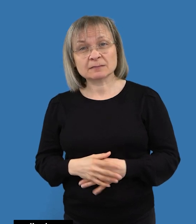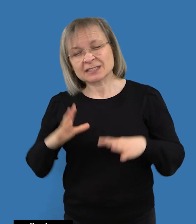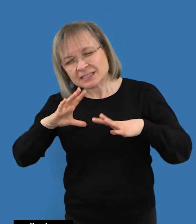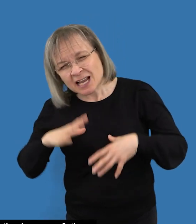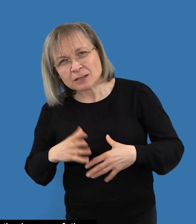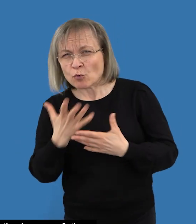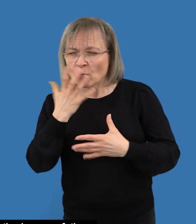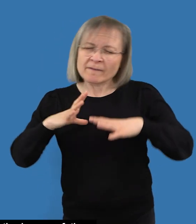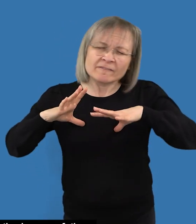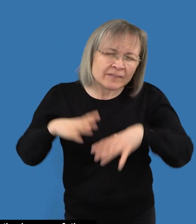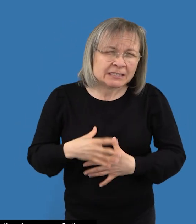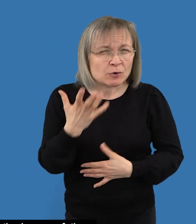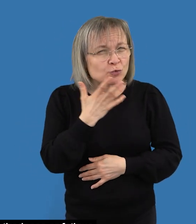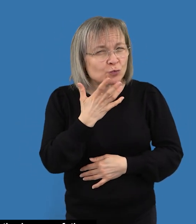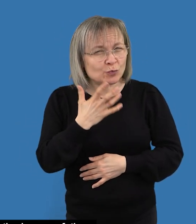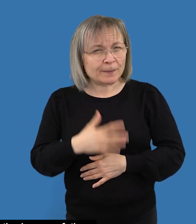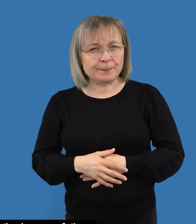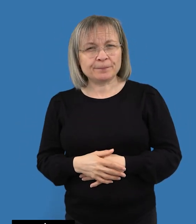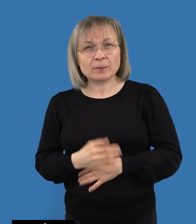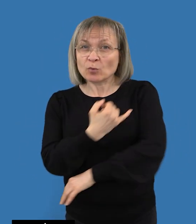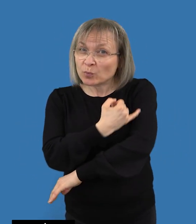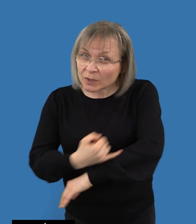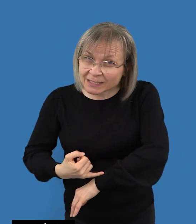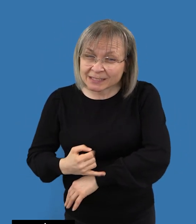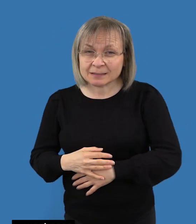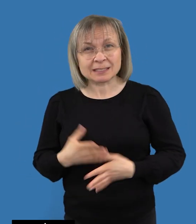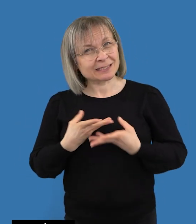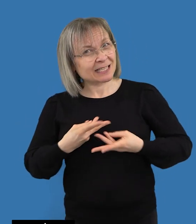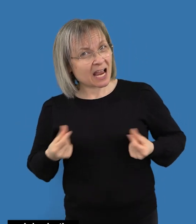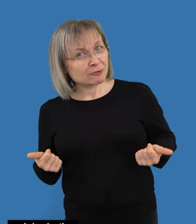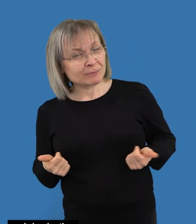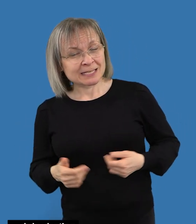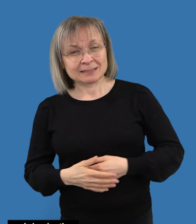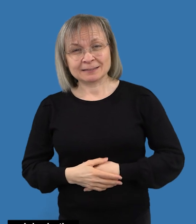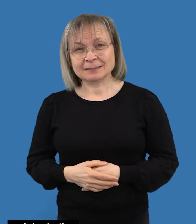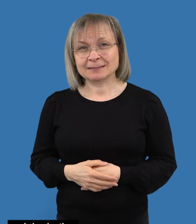dizziness, tiredness or fatigue, weakness, dehydration,